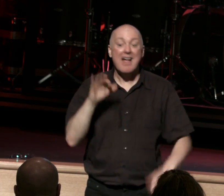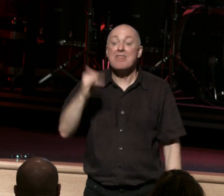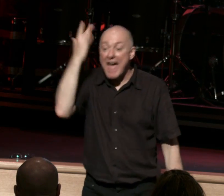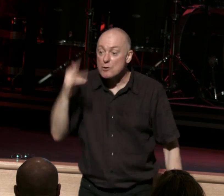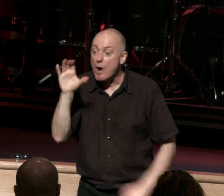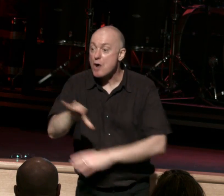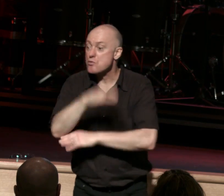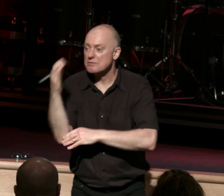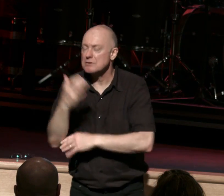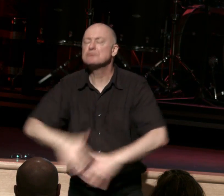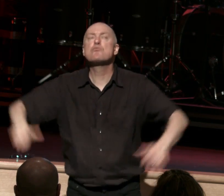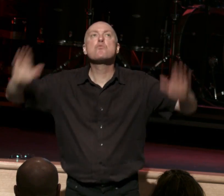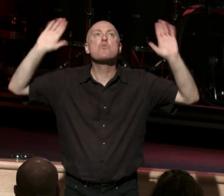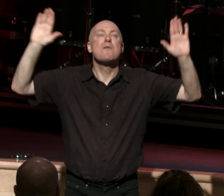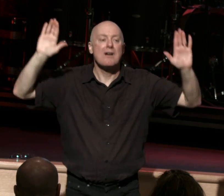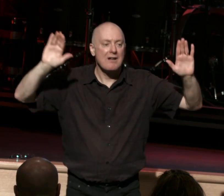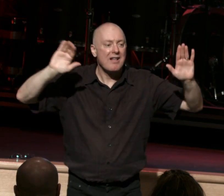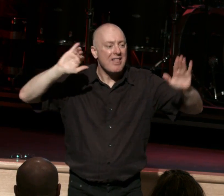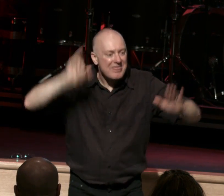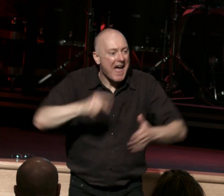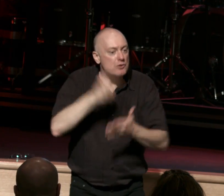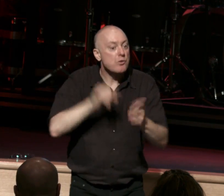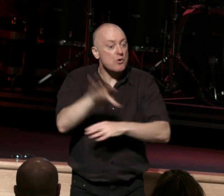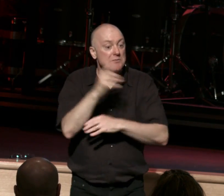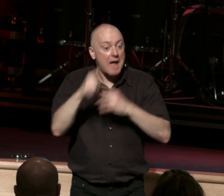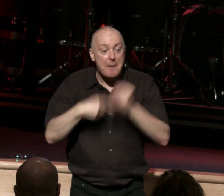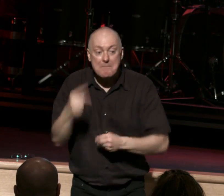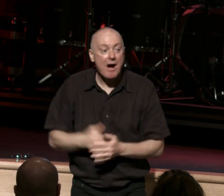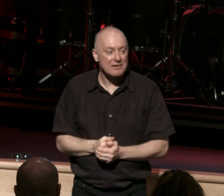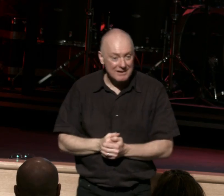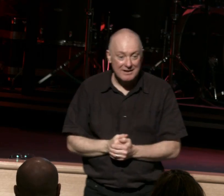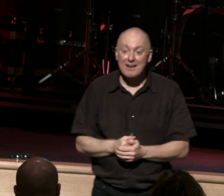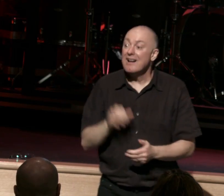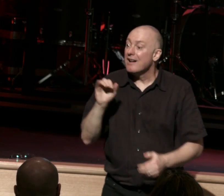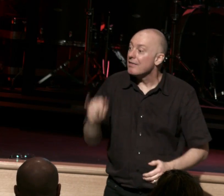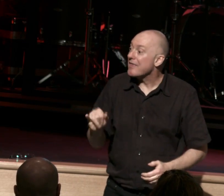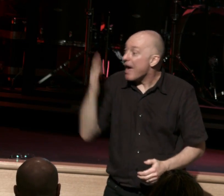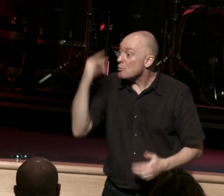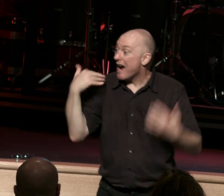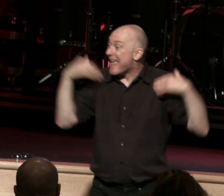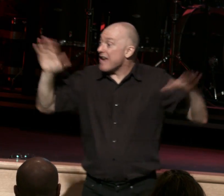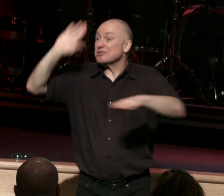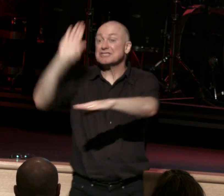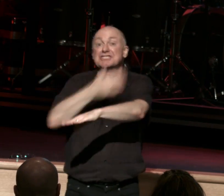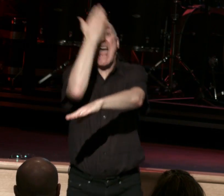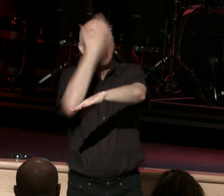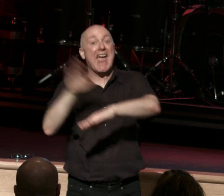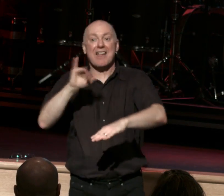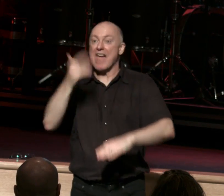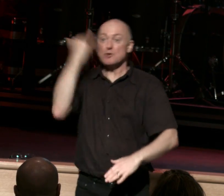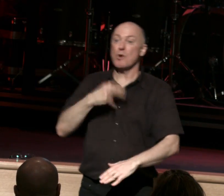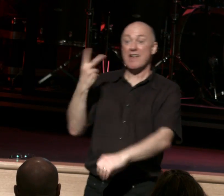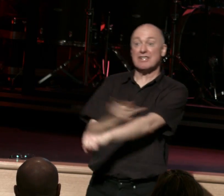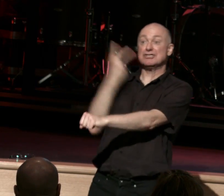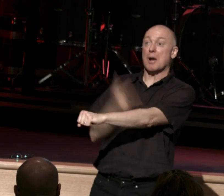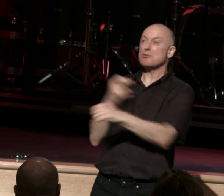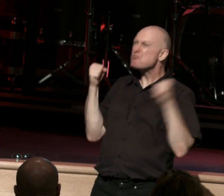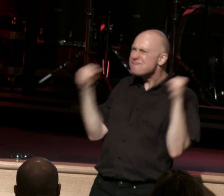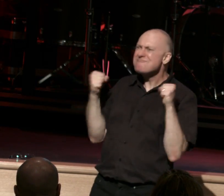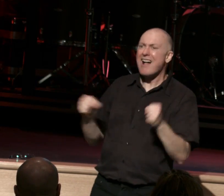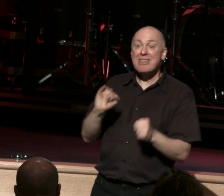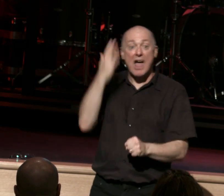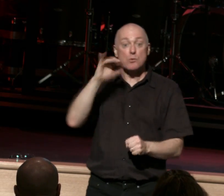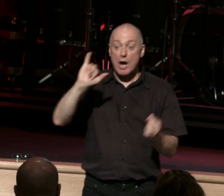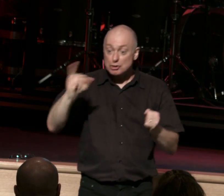much. That's why Christmas is astounding. That's why Christmas is so awesome. Now listen, that's why the angels sang. That's why the shepherds